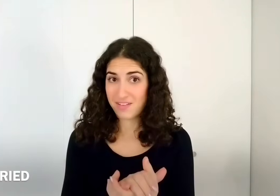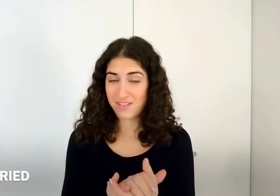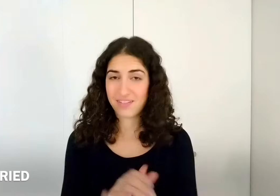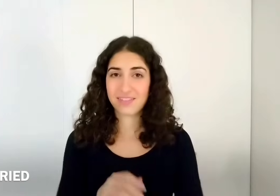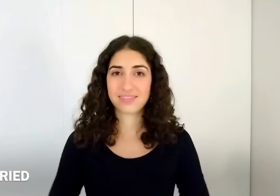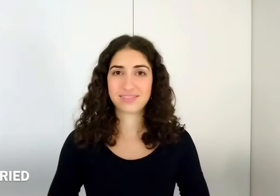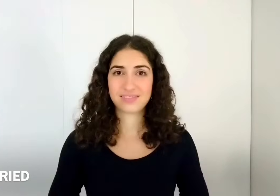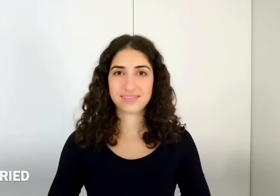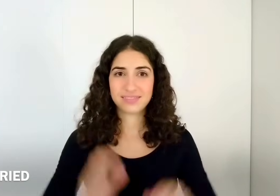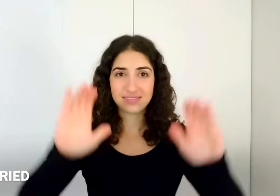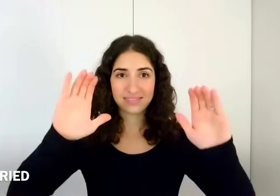Married.